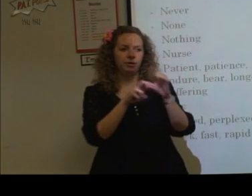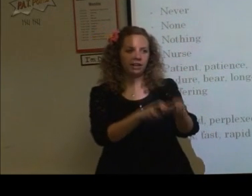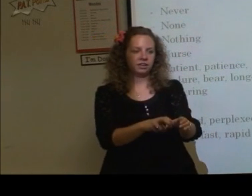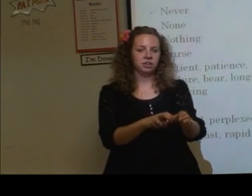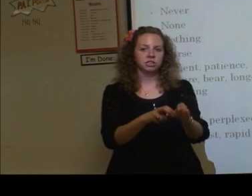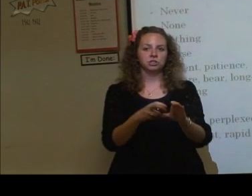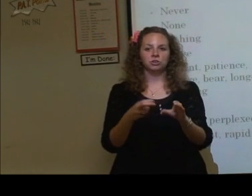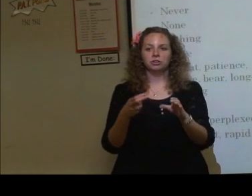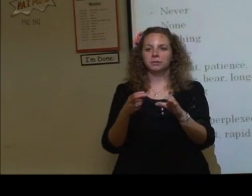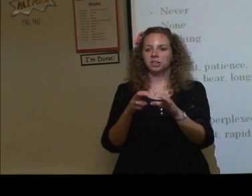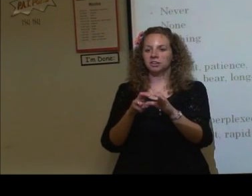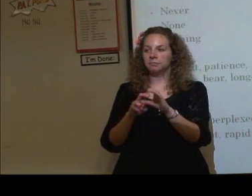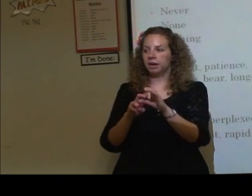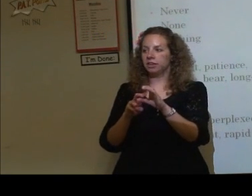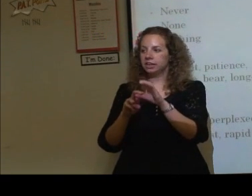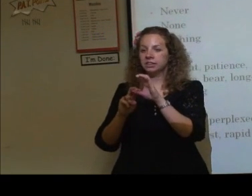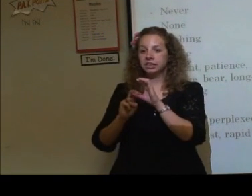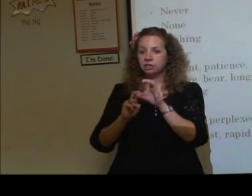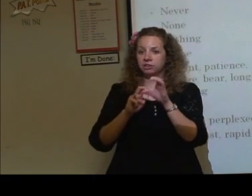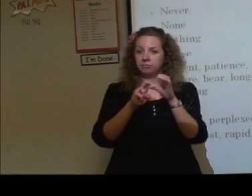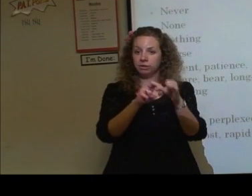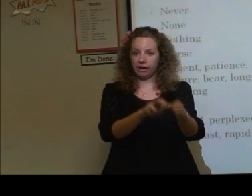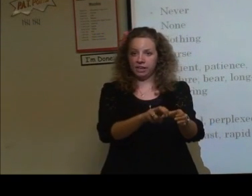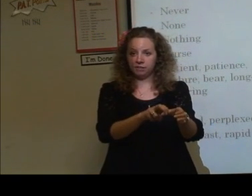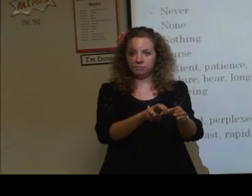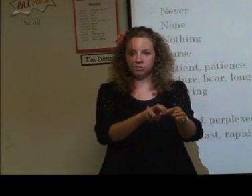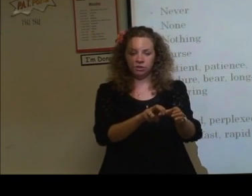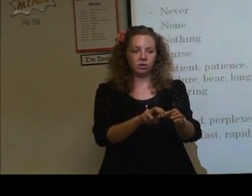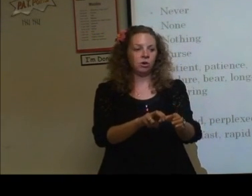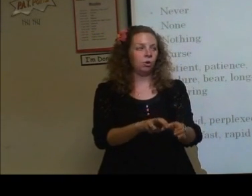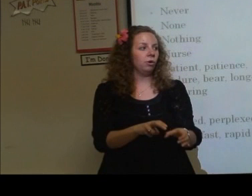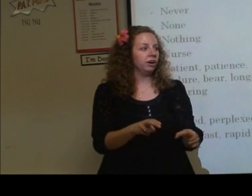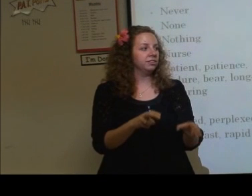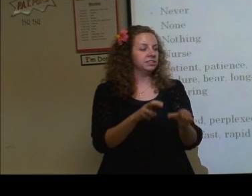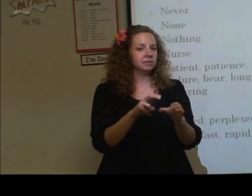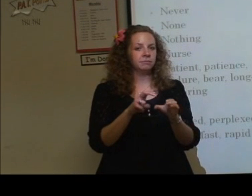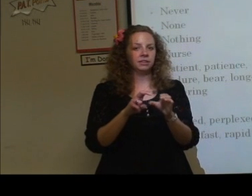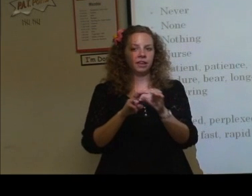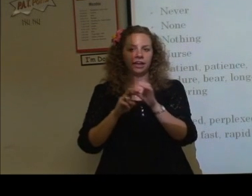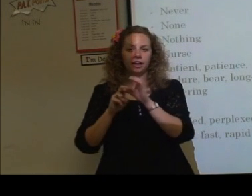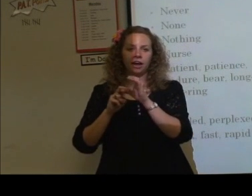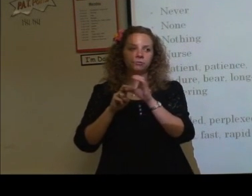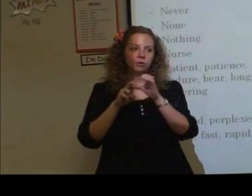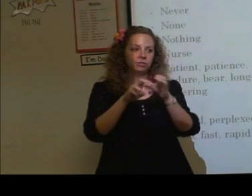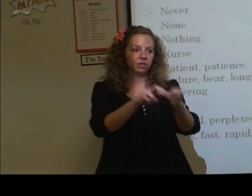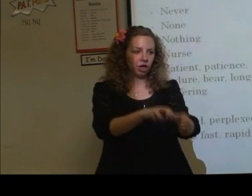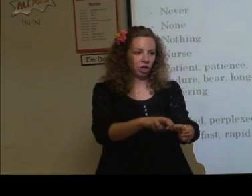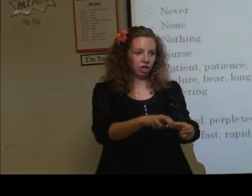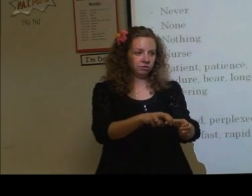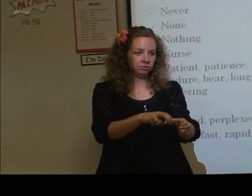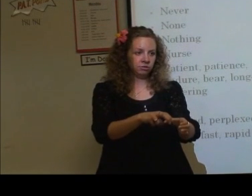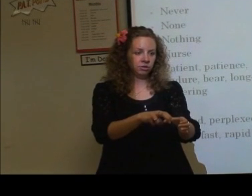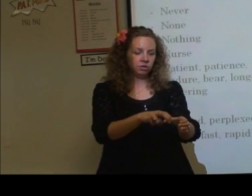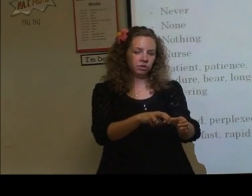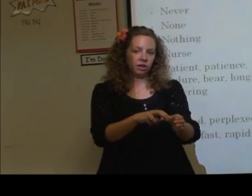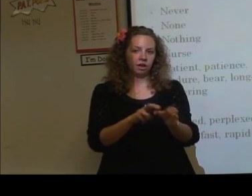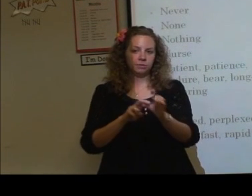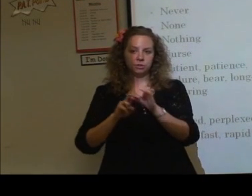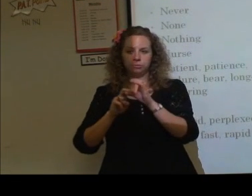ride. So you could be talking about like, can you give me a ride? Or this can be like, I rode in the car. This could